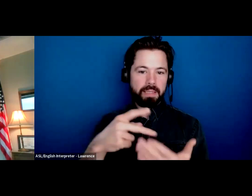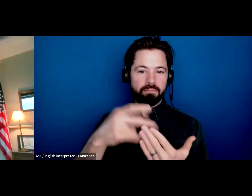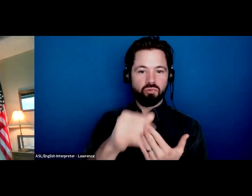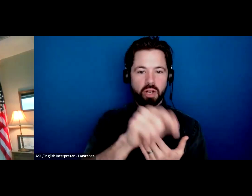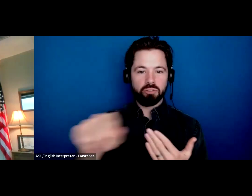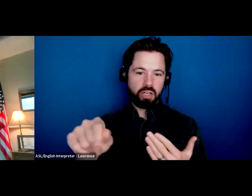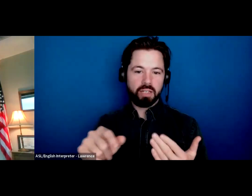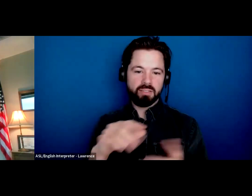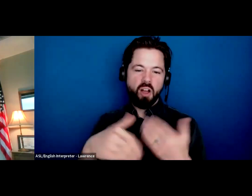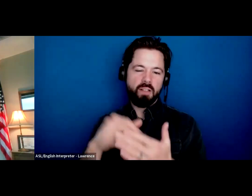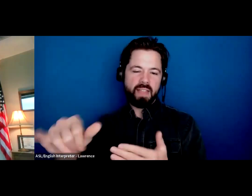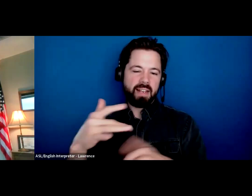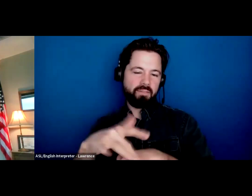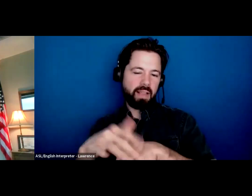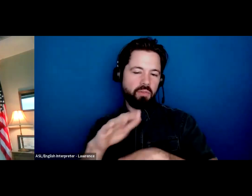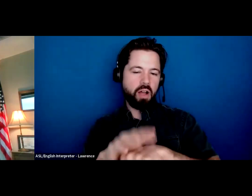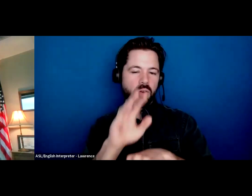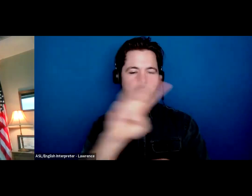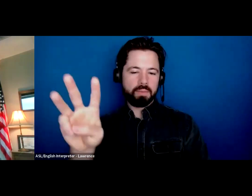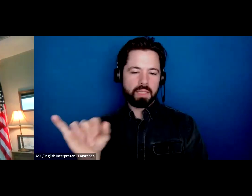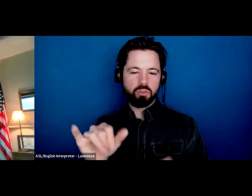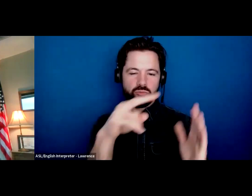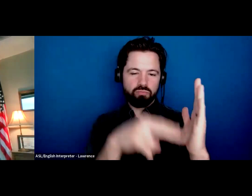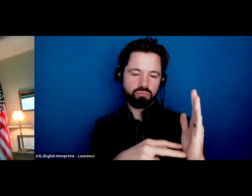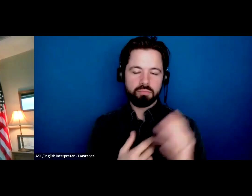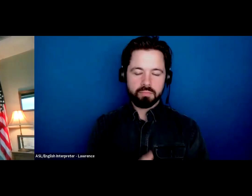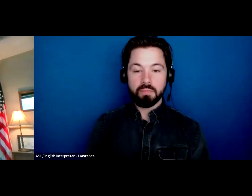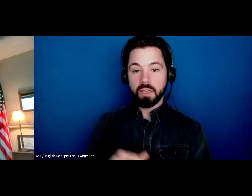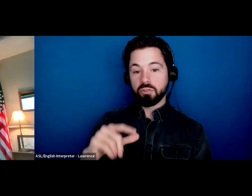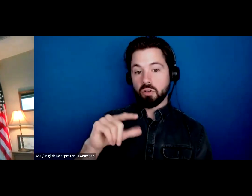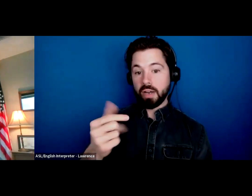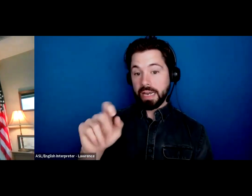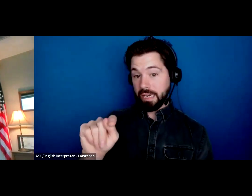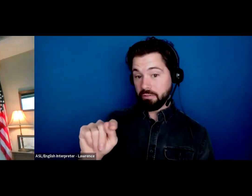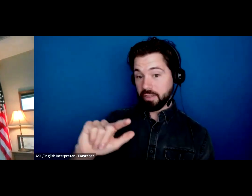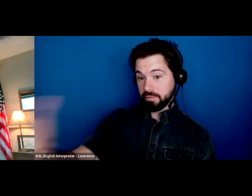stuff is available on our website. So I will throw it to Garrett first. Garrett Broadbent, please.